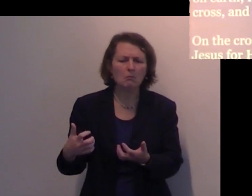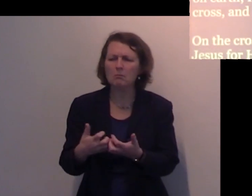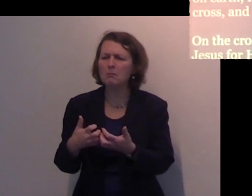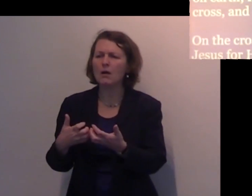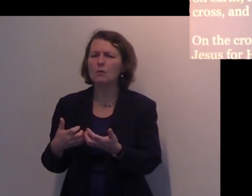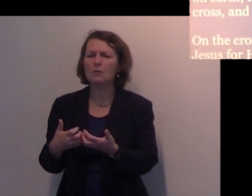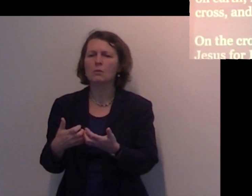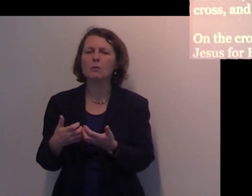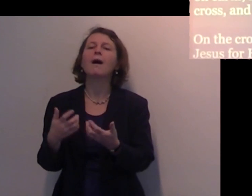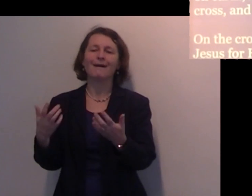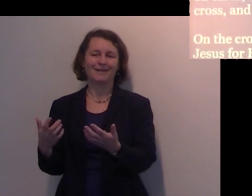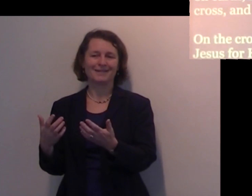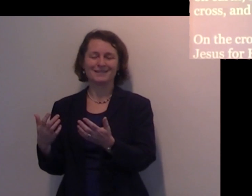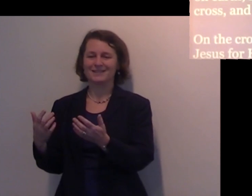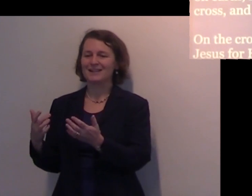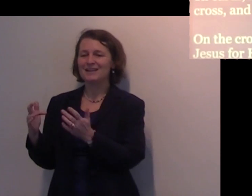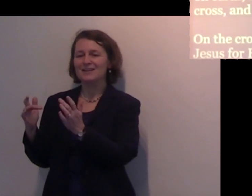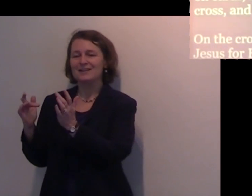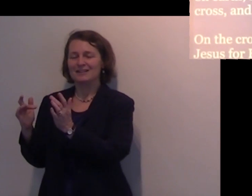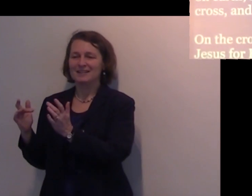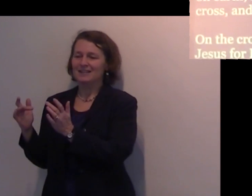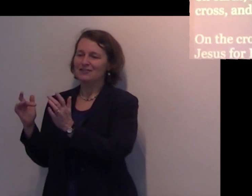He sent his Son, Jesus Christ.